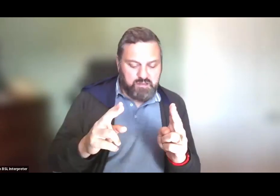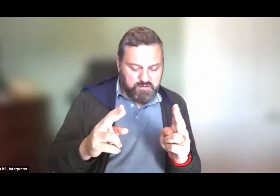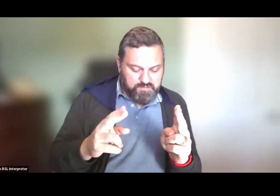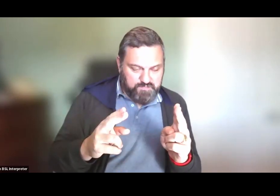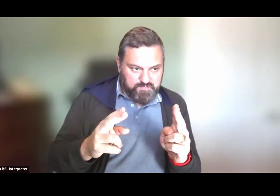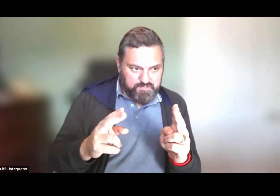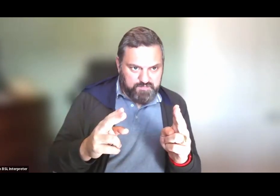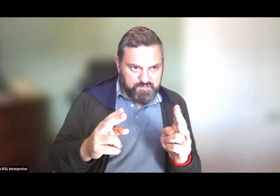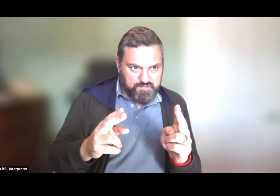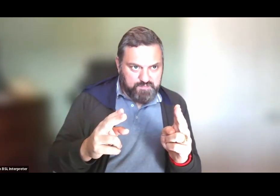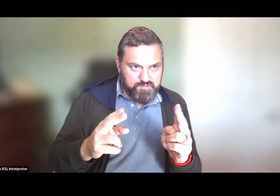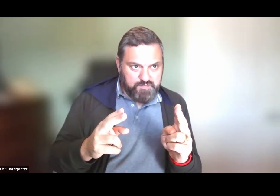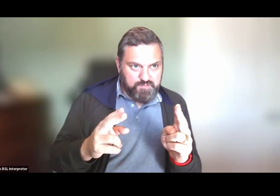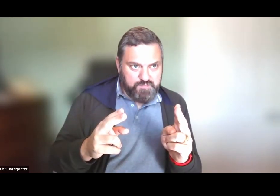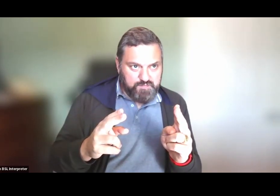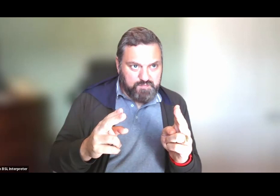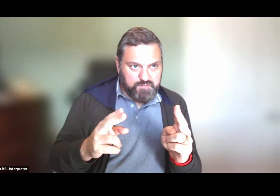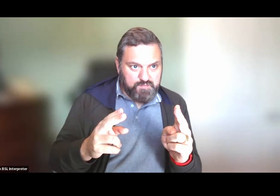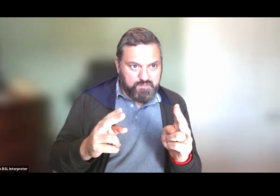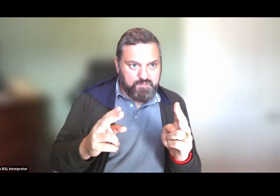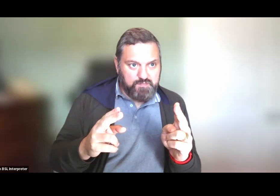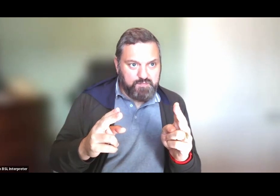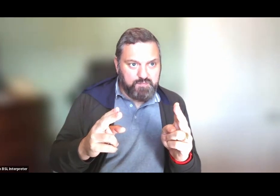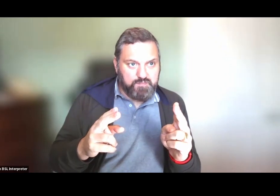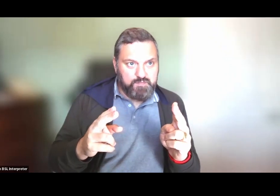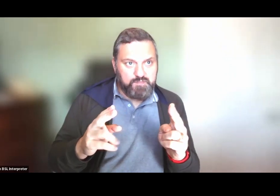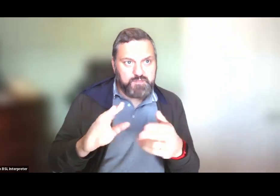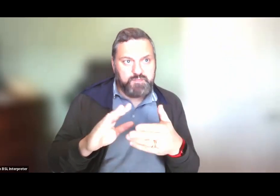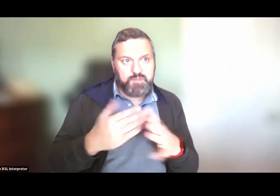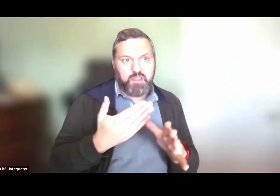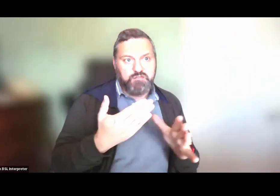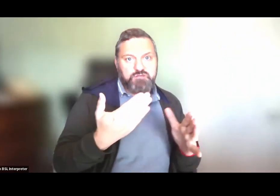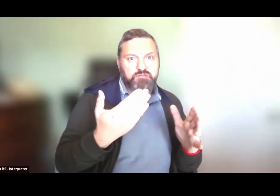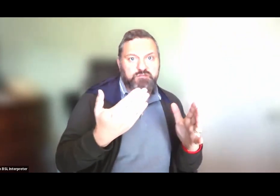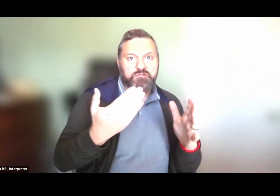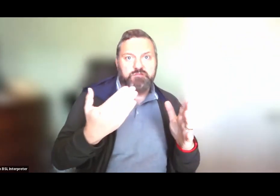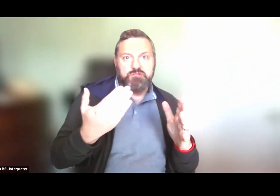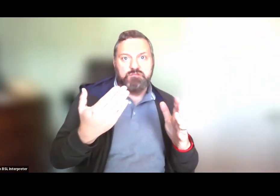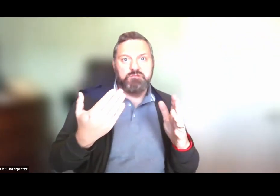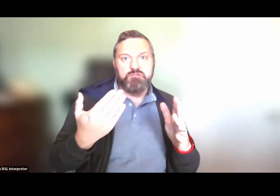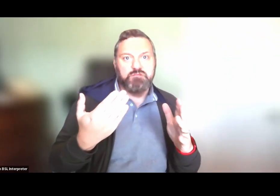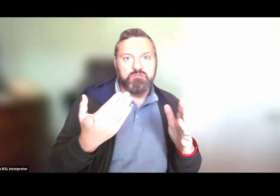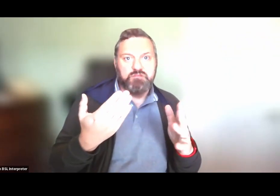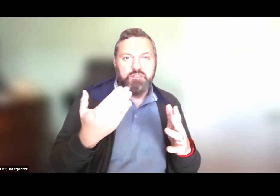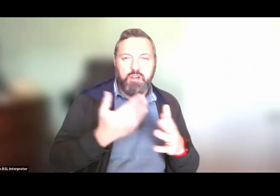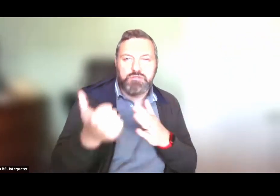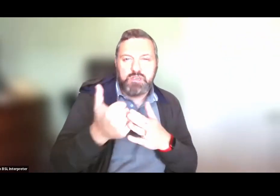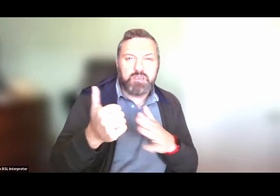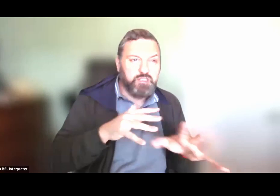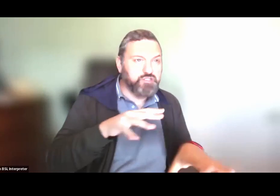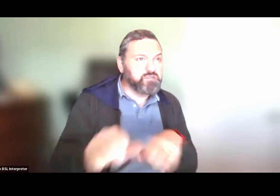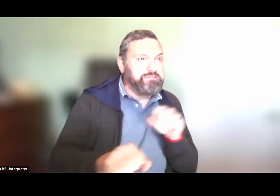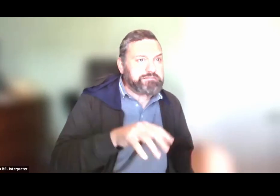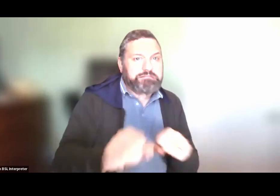coming back to me more and more because of the geopolitical tensions in the world, the chase of resources, the search to